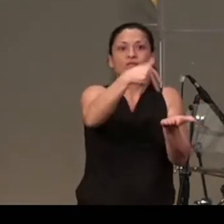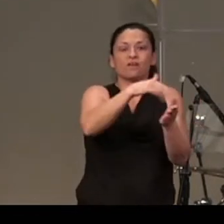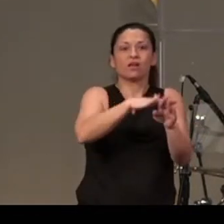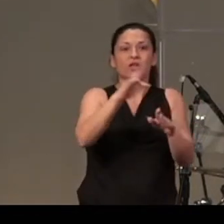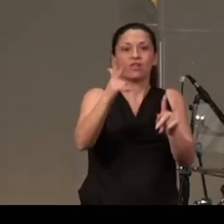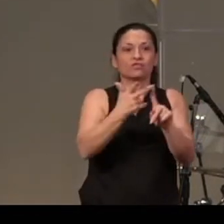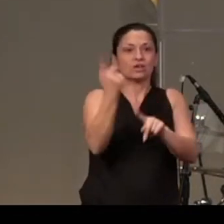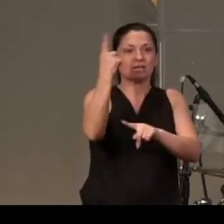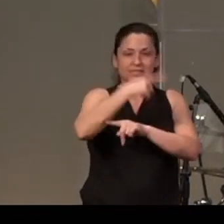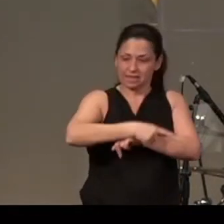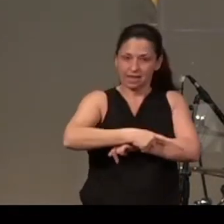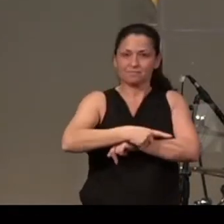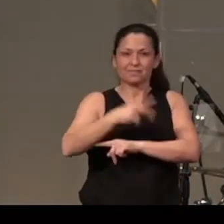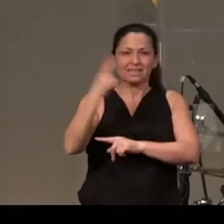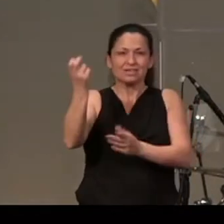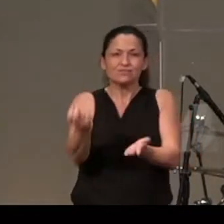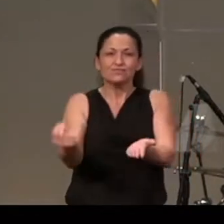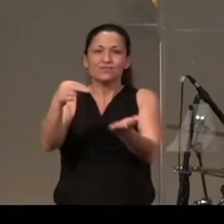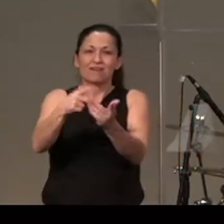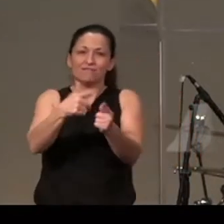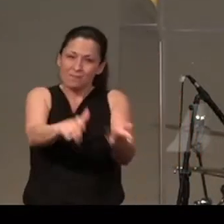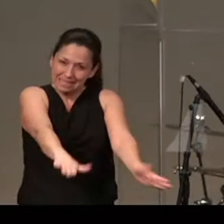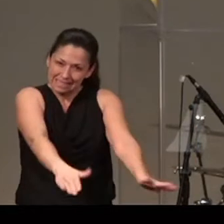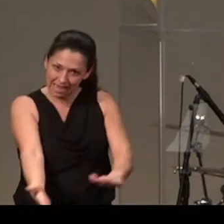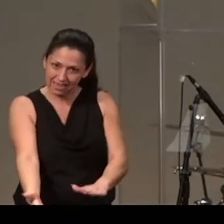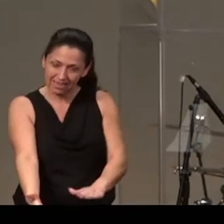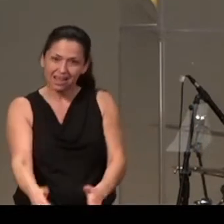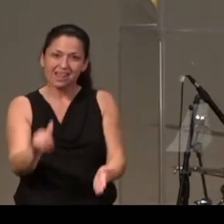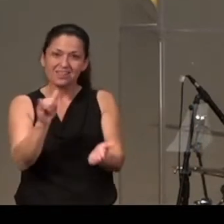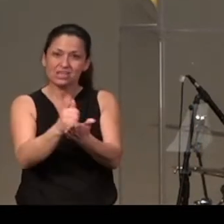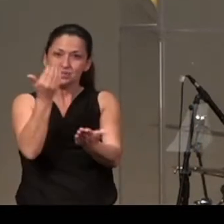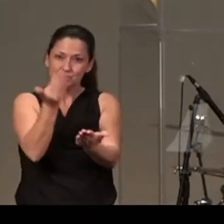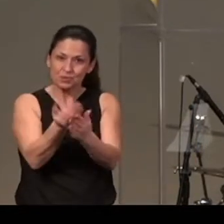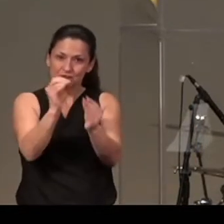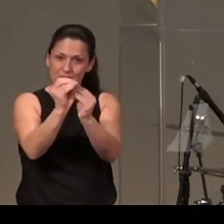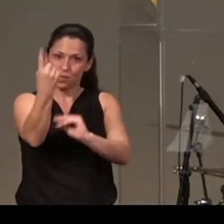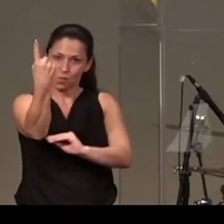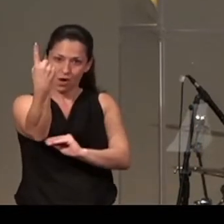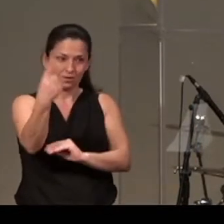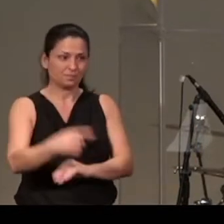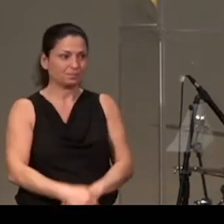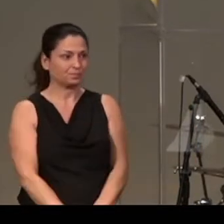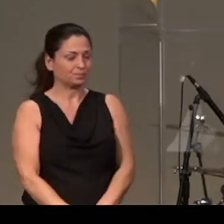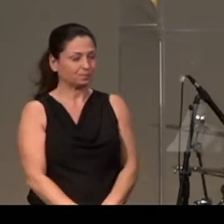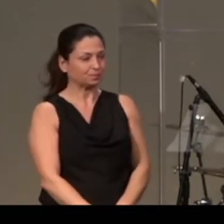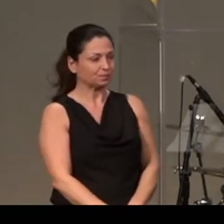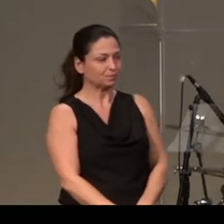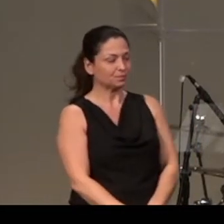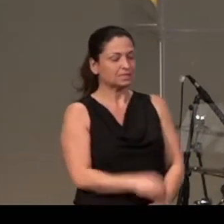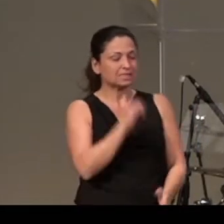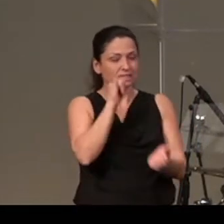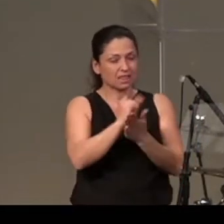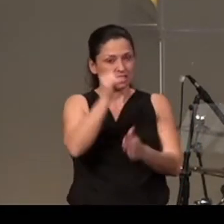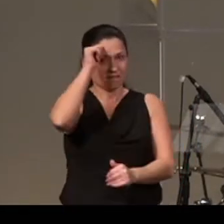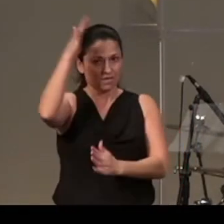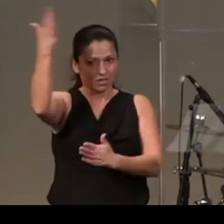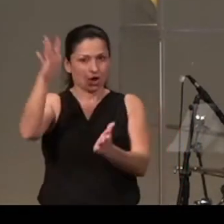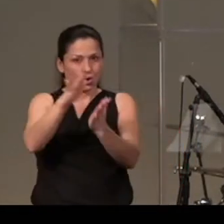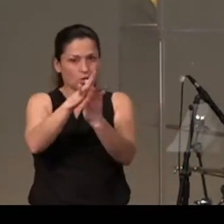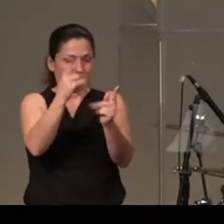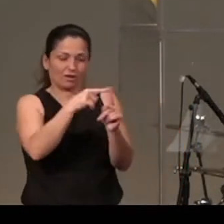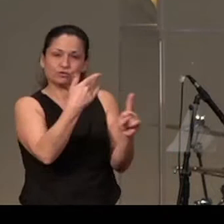him from the dead. Fact number one, that we should believe that Jesus is fully God and fully man is the Father glorifies